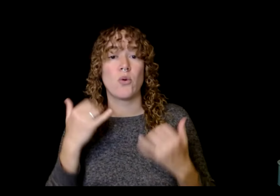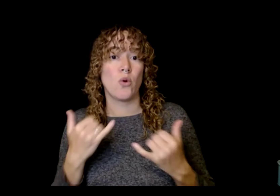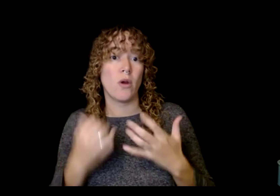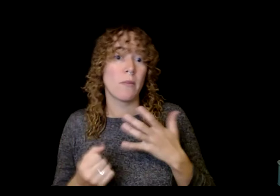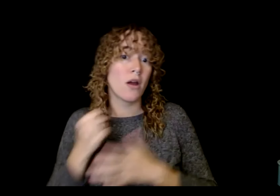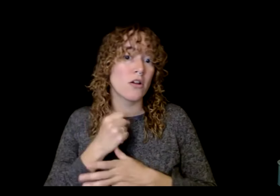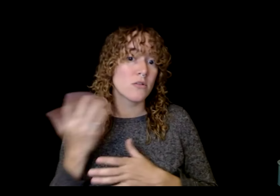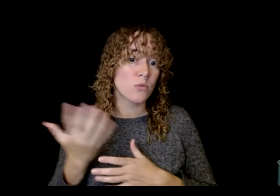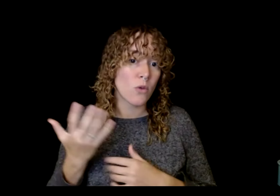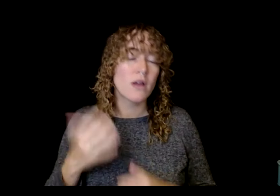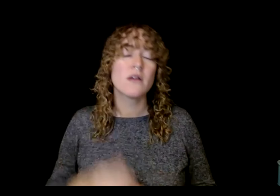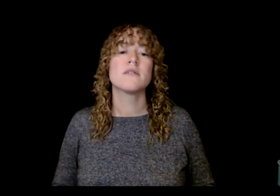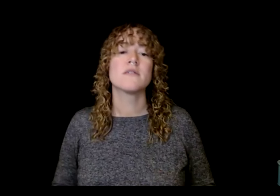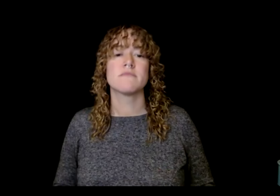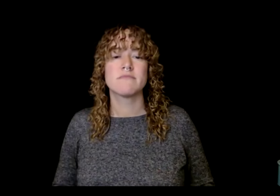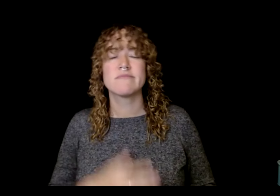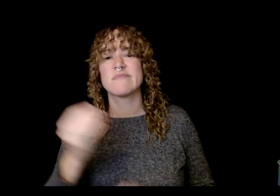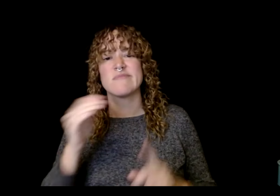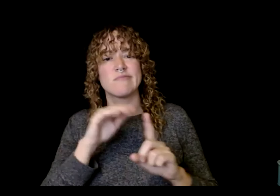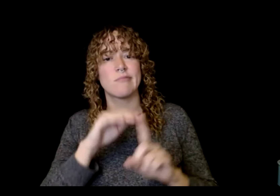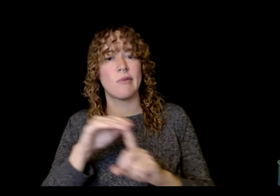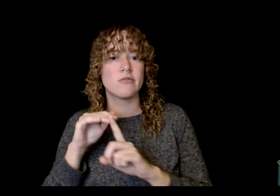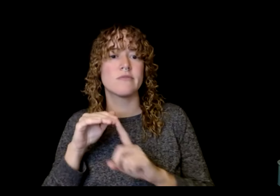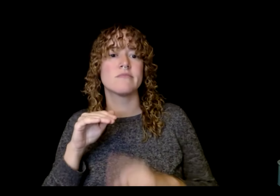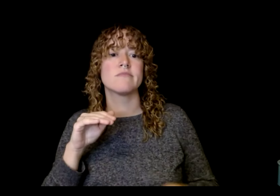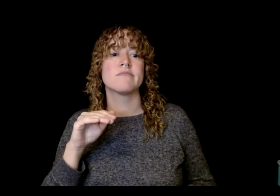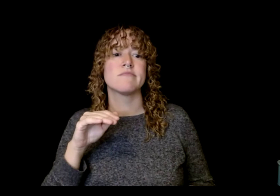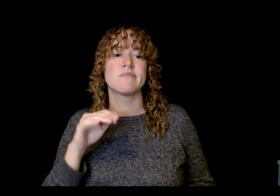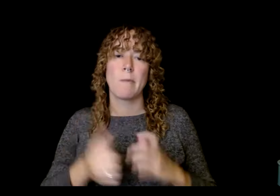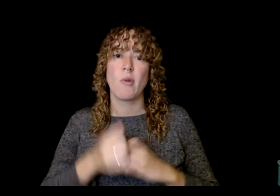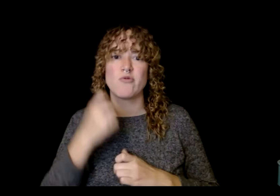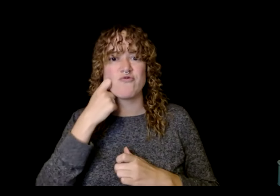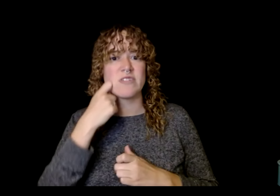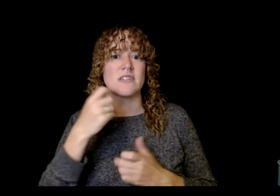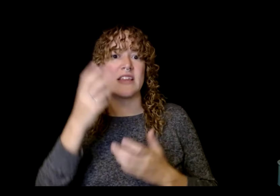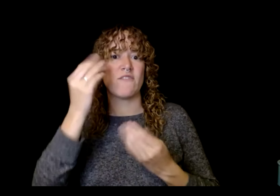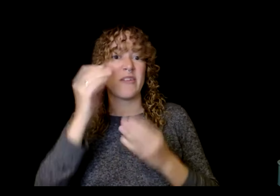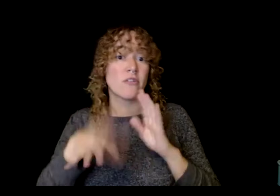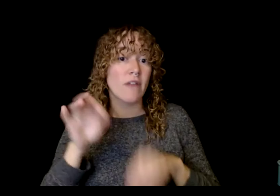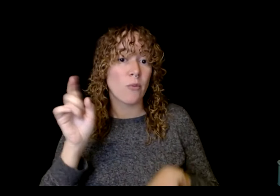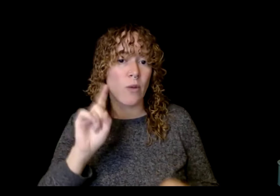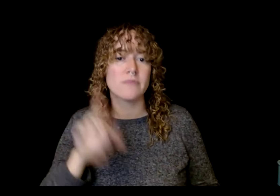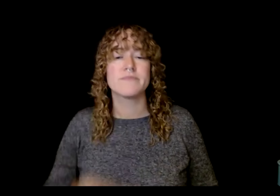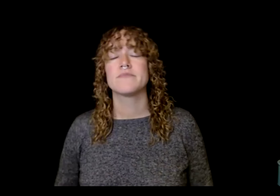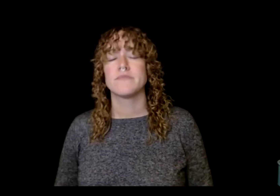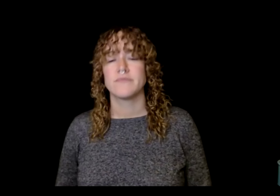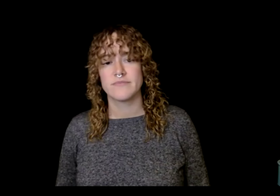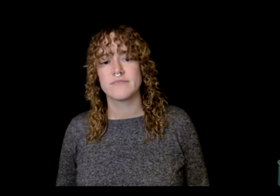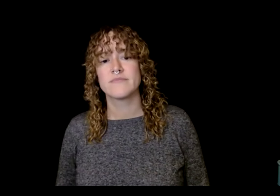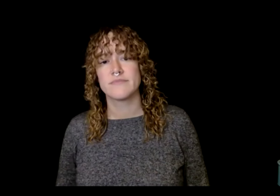then also just remind you of where you can find the most recent news and resources related